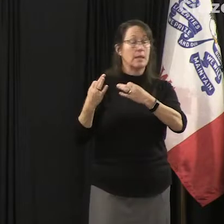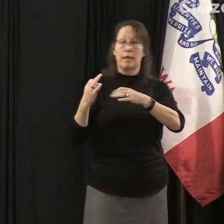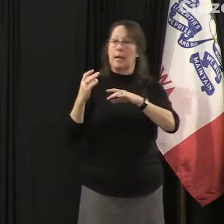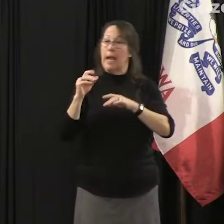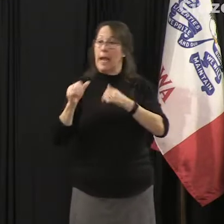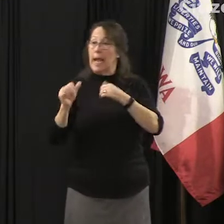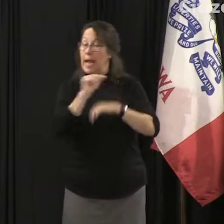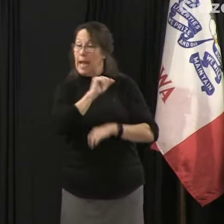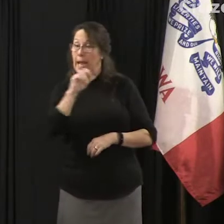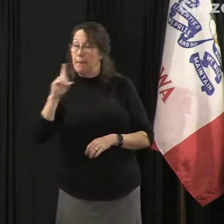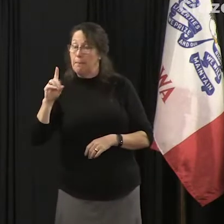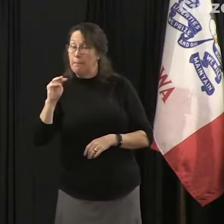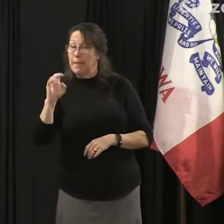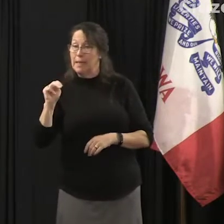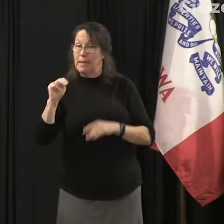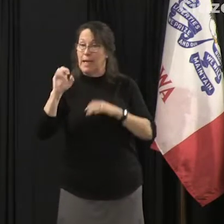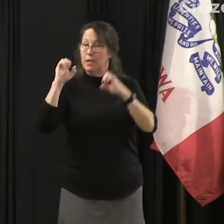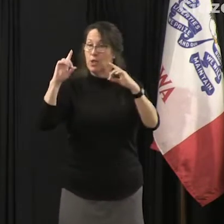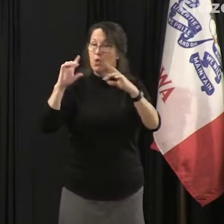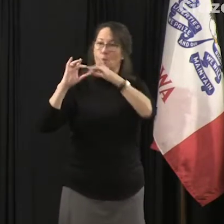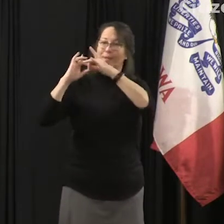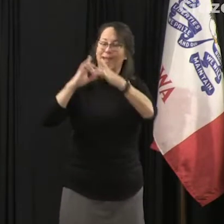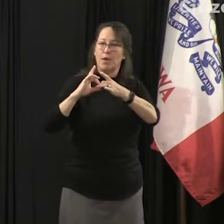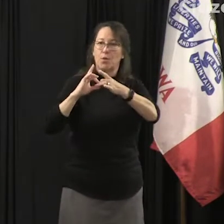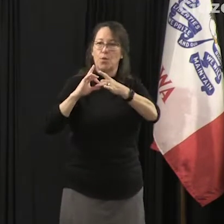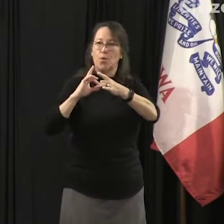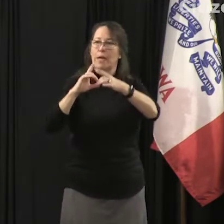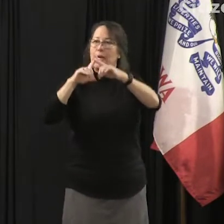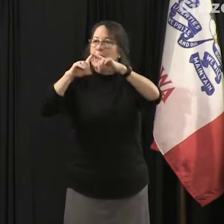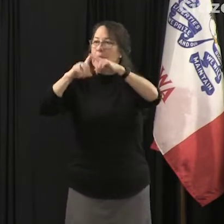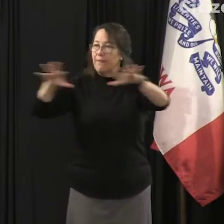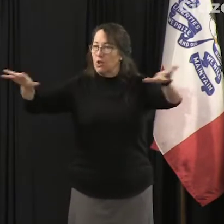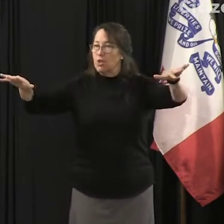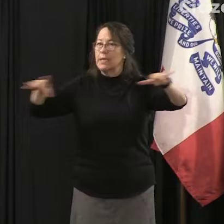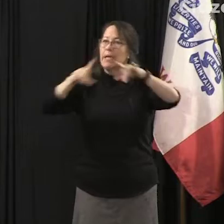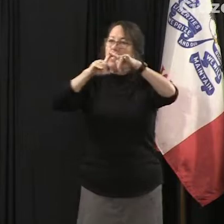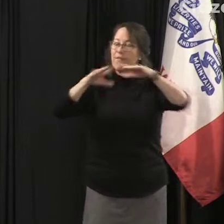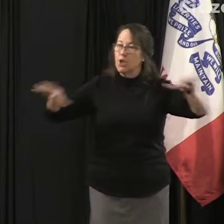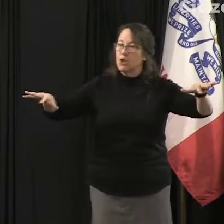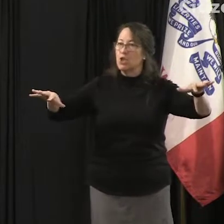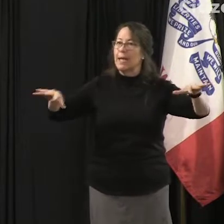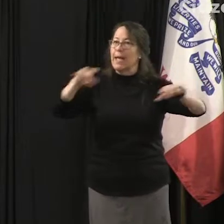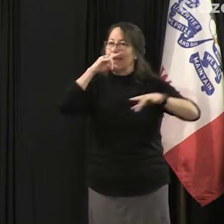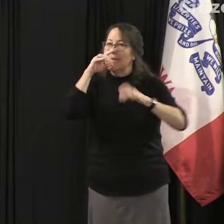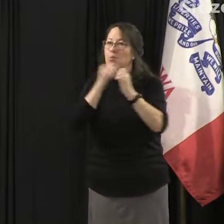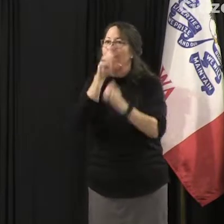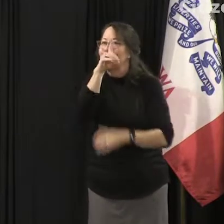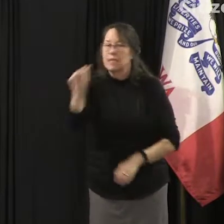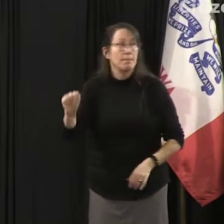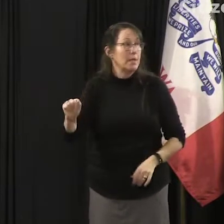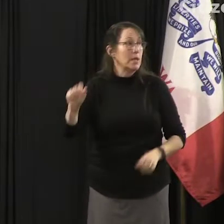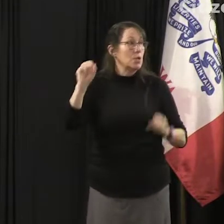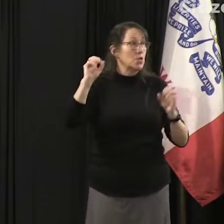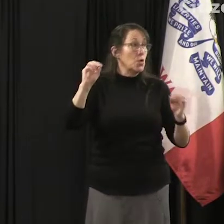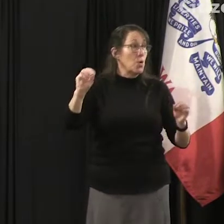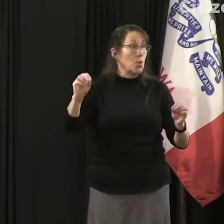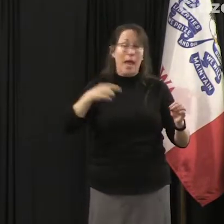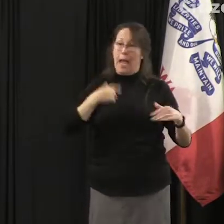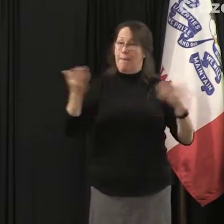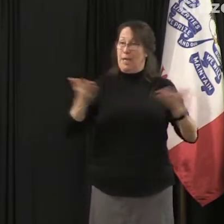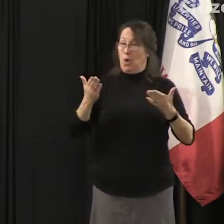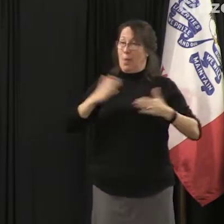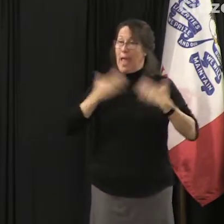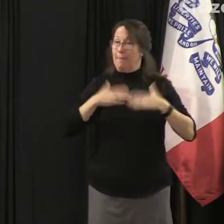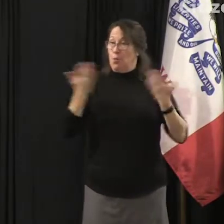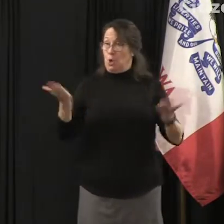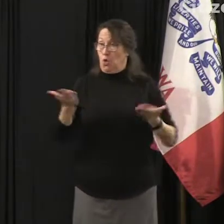well as administrative and education with regard to diversity, particularly kids with disabilities. So I'm very glad